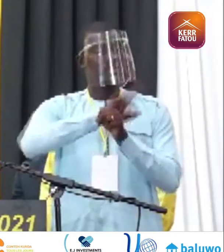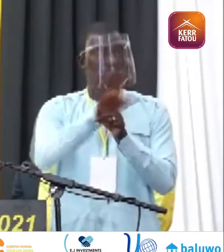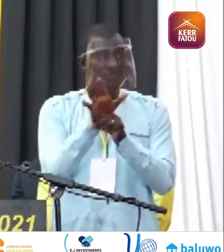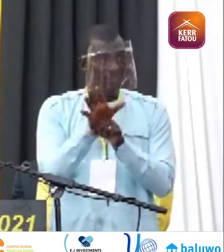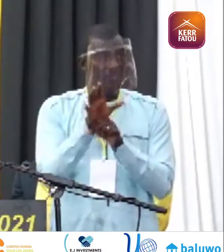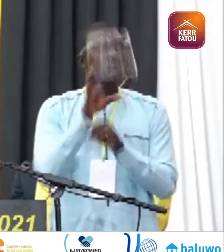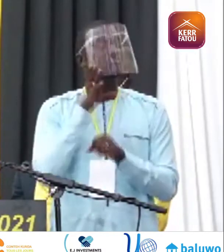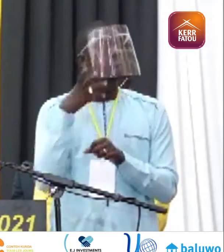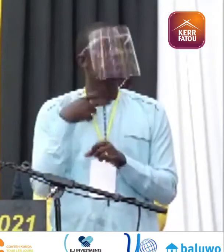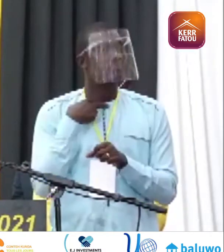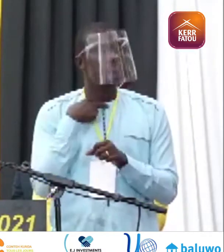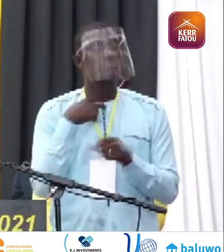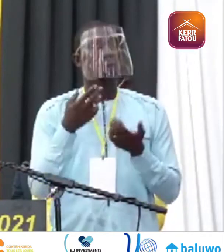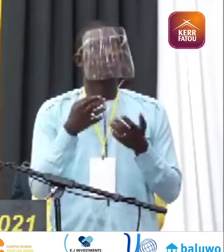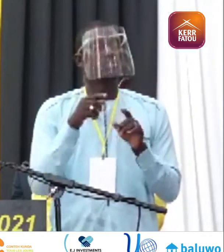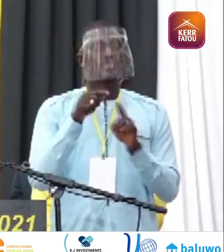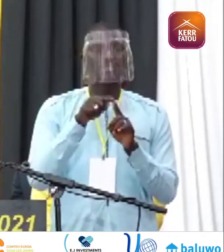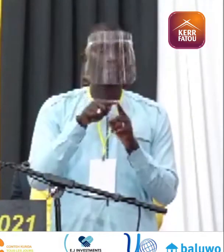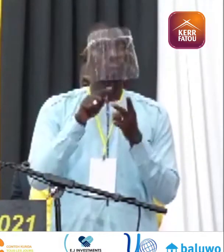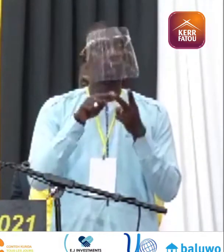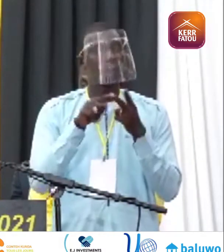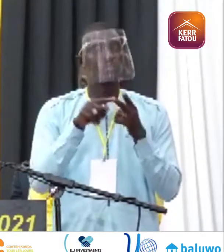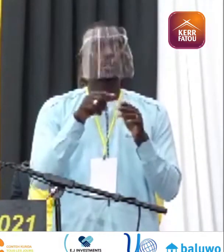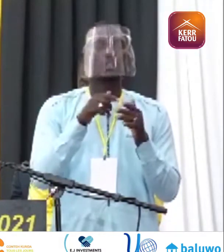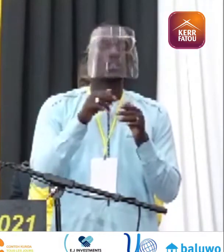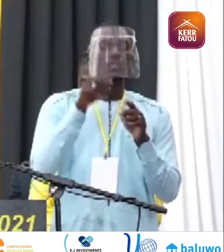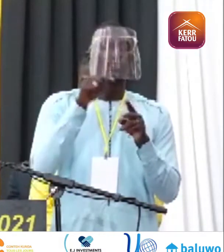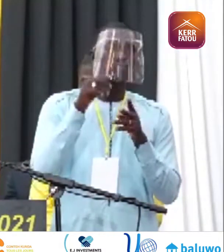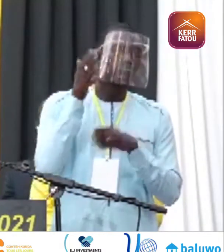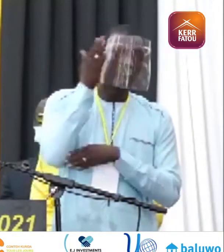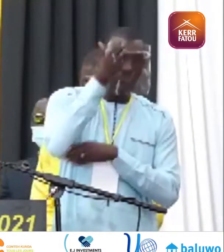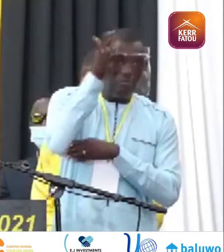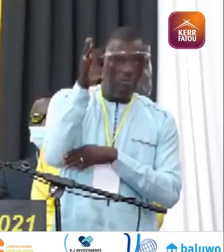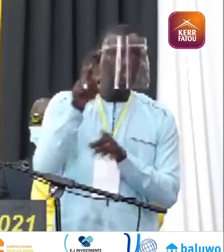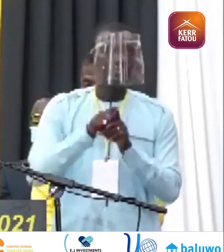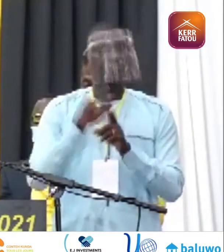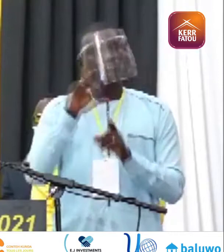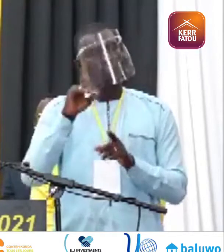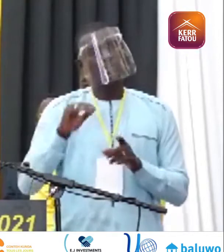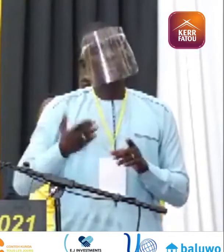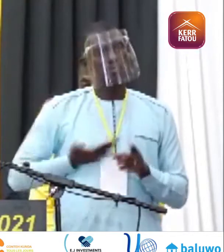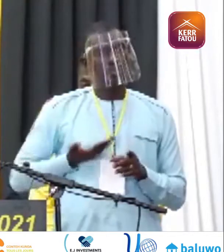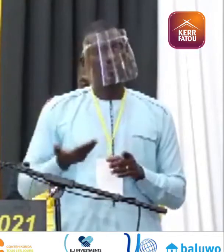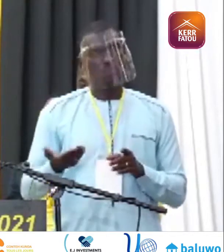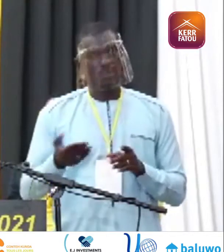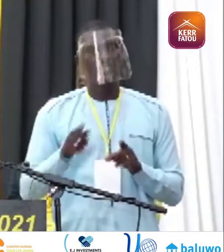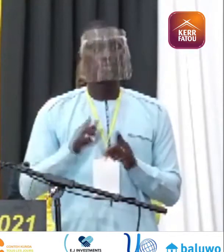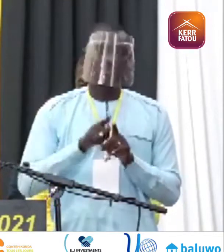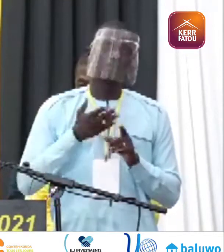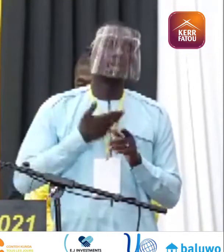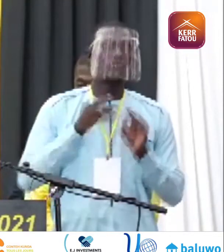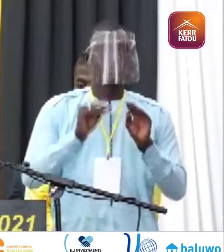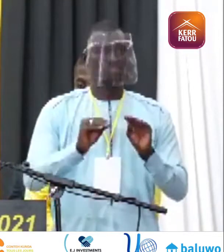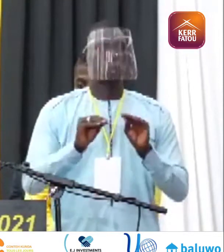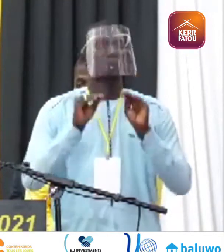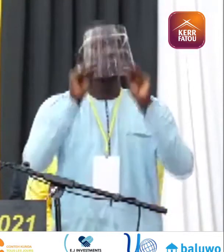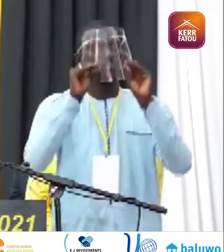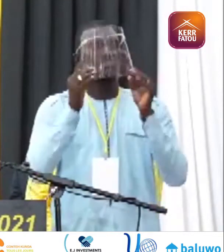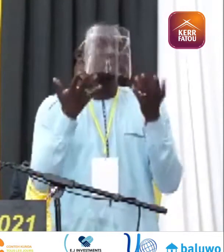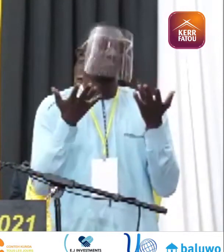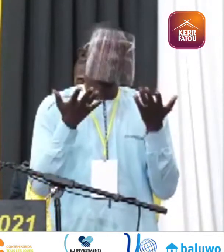pandemic, the second leg of the tour intended by the women's wing has to be postponed.